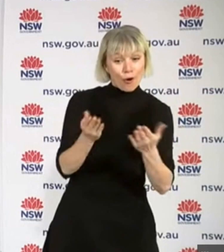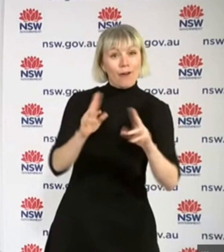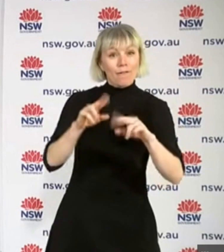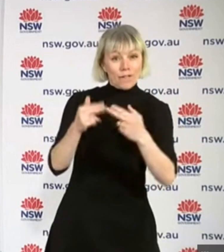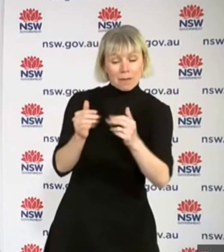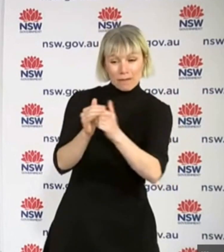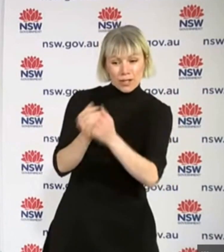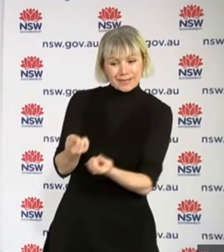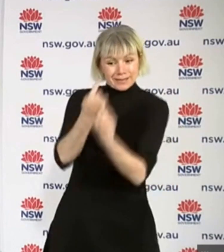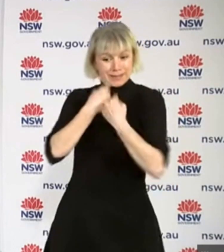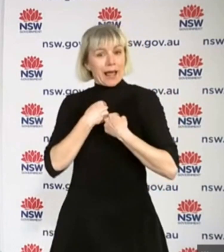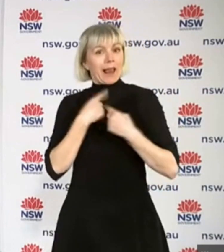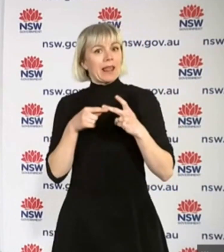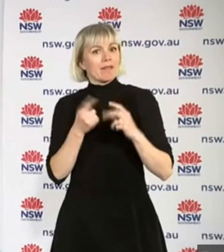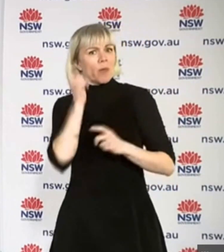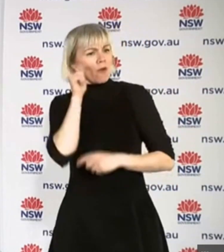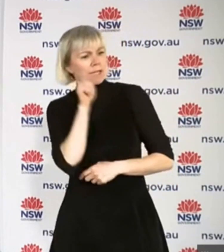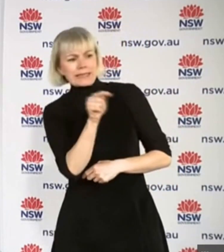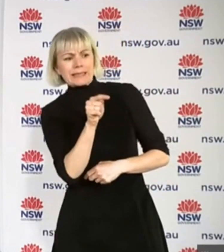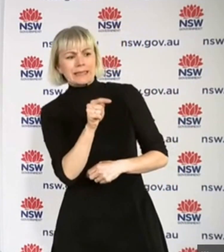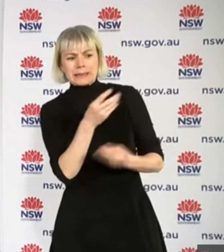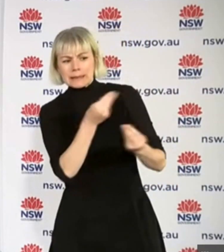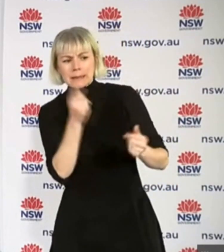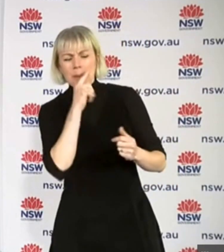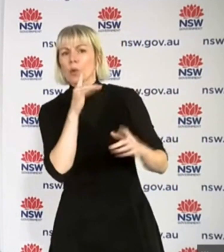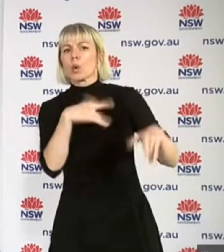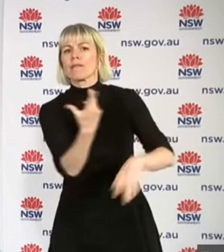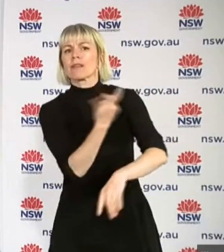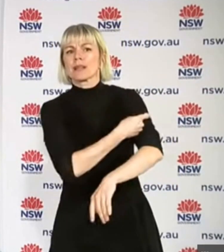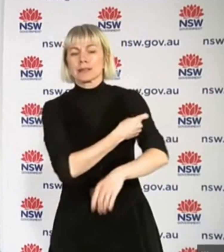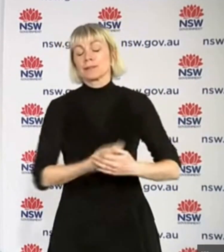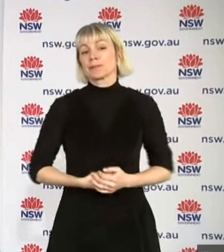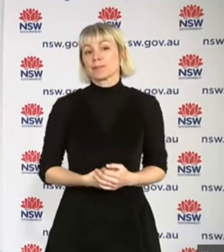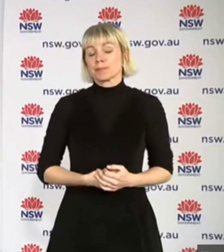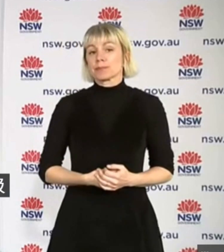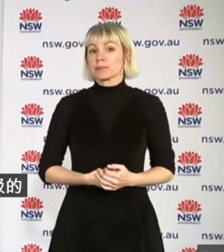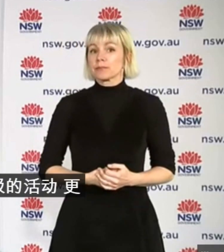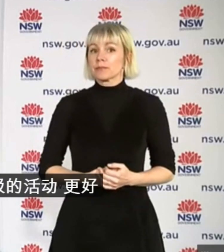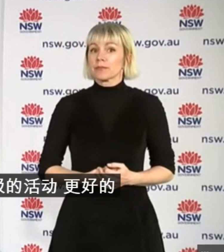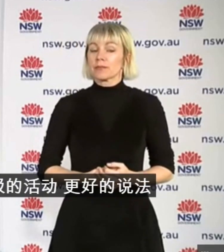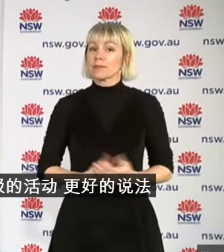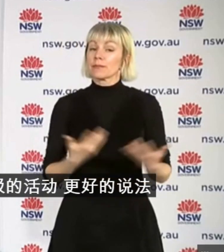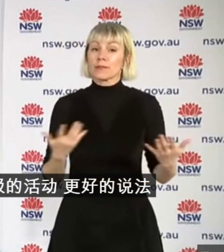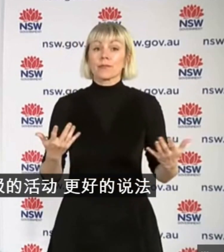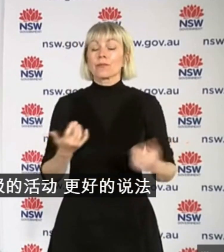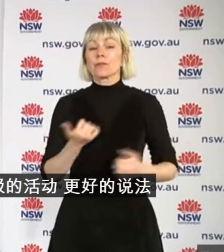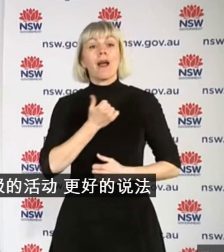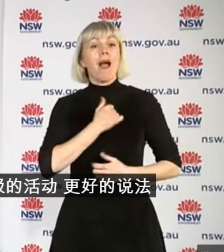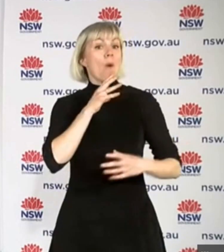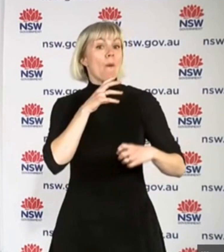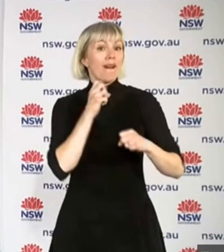who don't have access or there's concerns about. We've led very proactive campaigns, for want of a better term, very